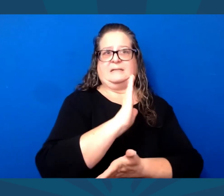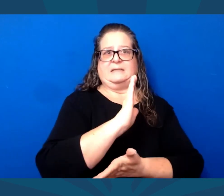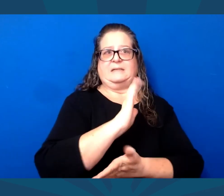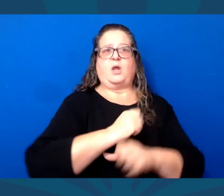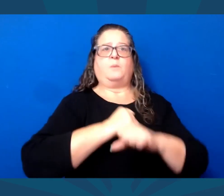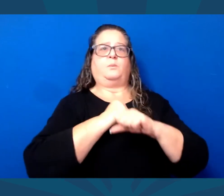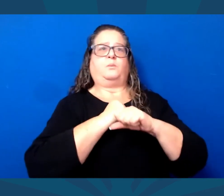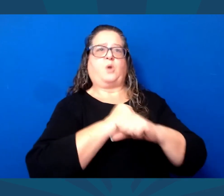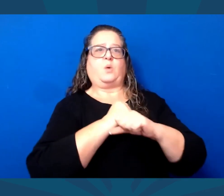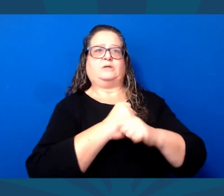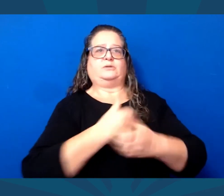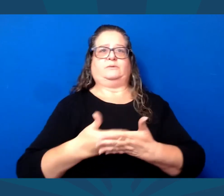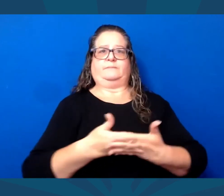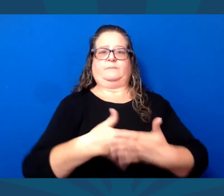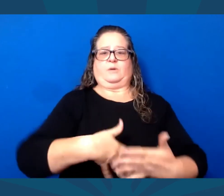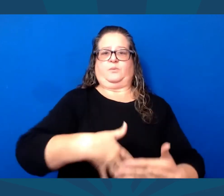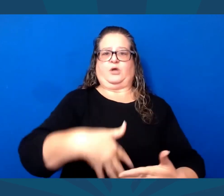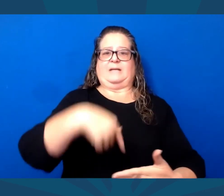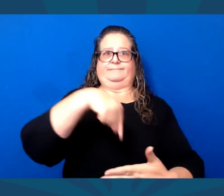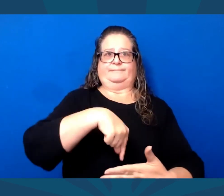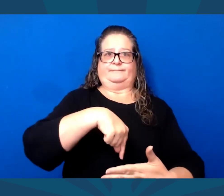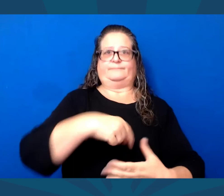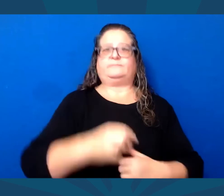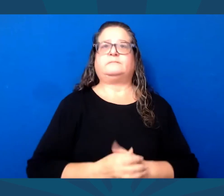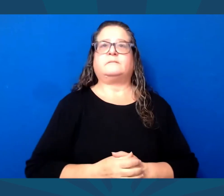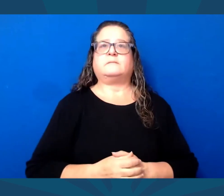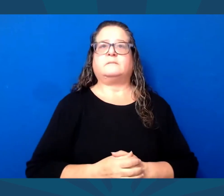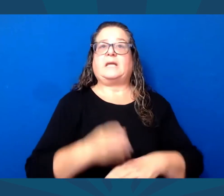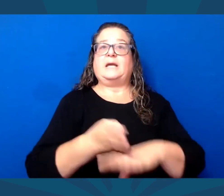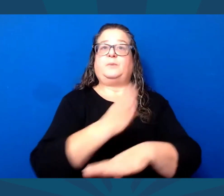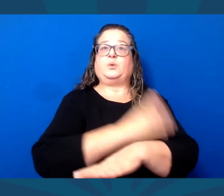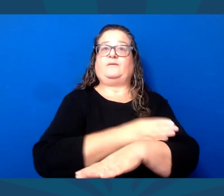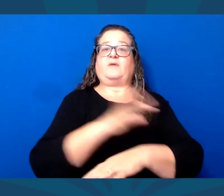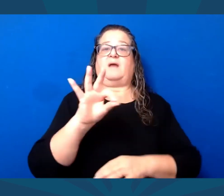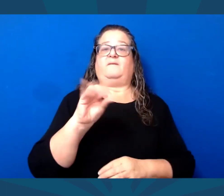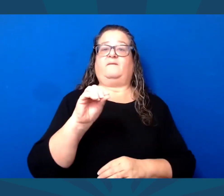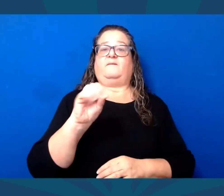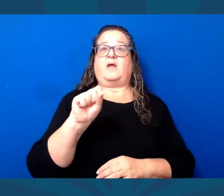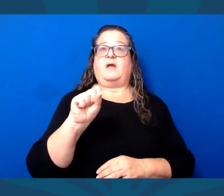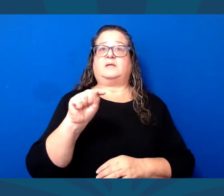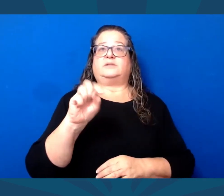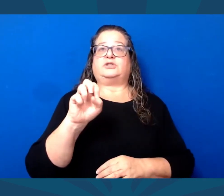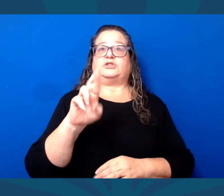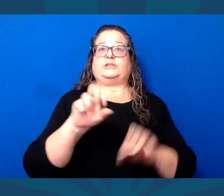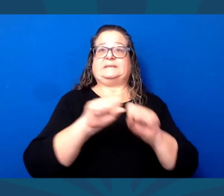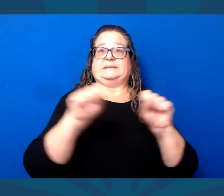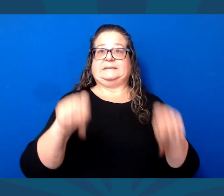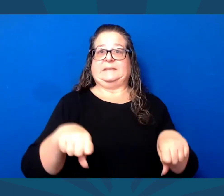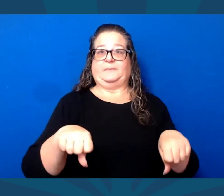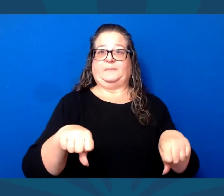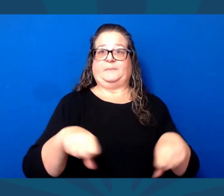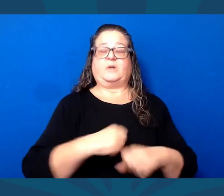the unborn, improving the foster system, safeguarding the sacred right to vote, and empowering